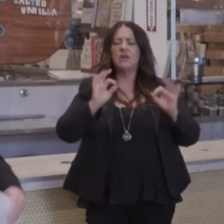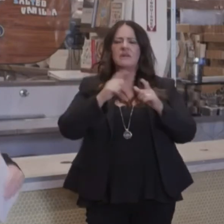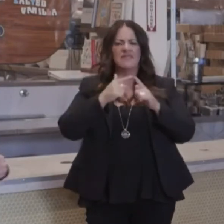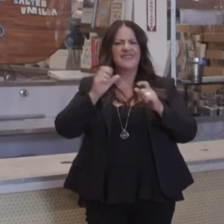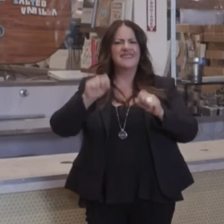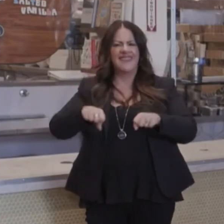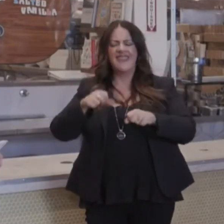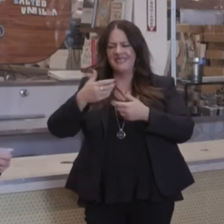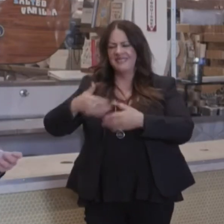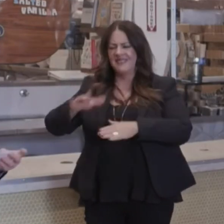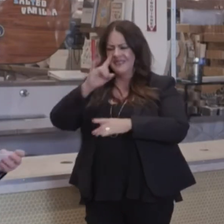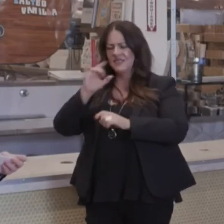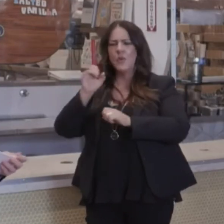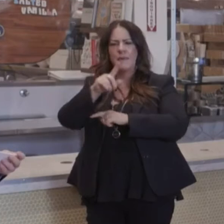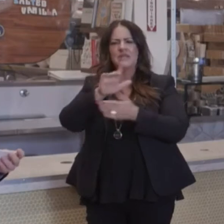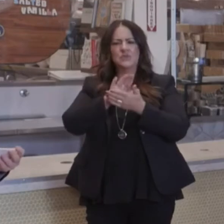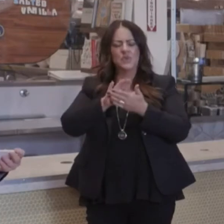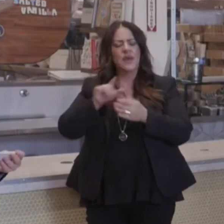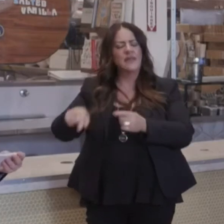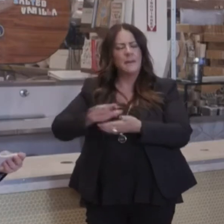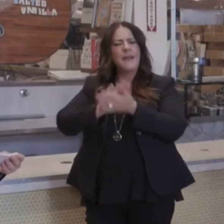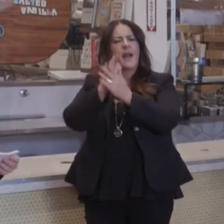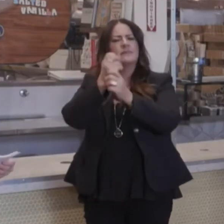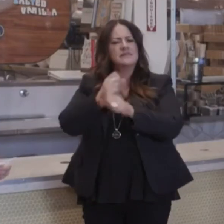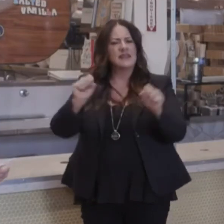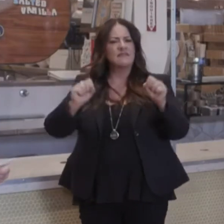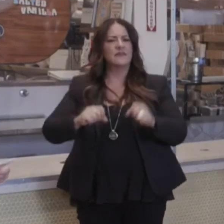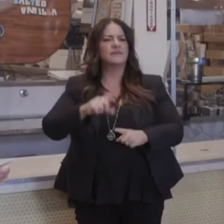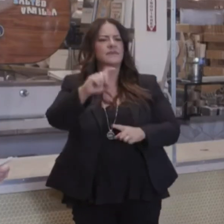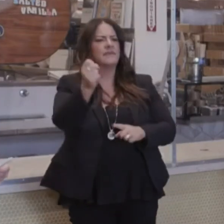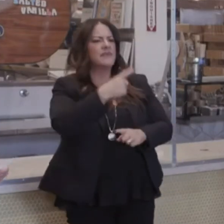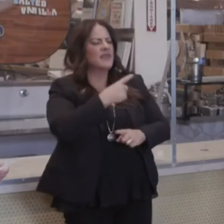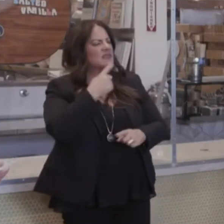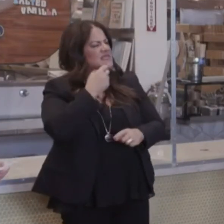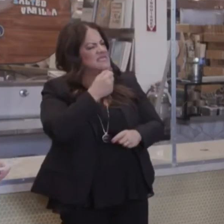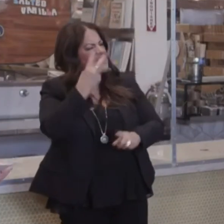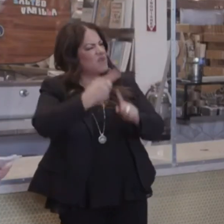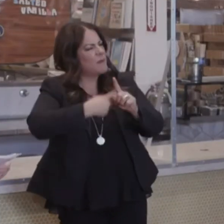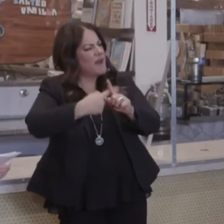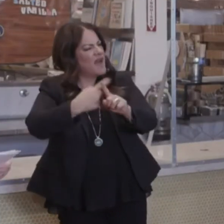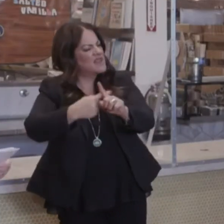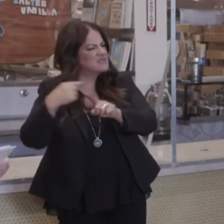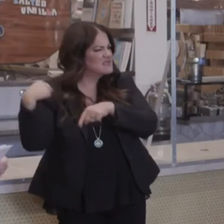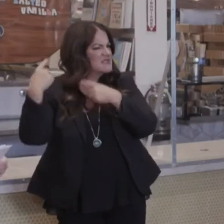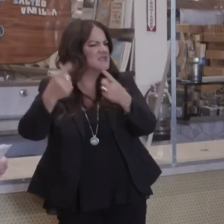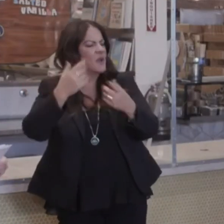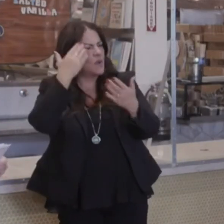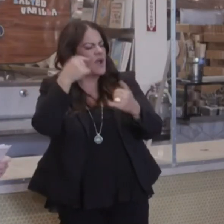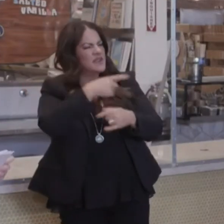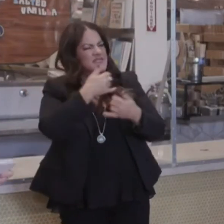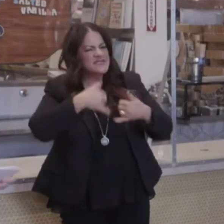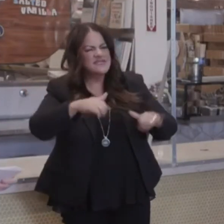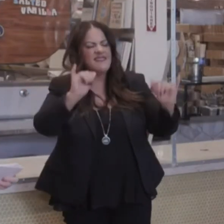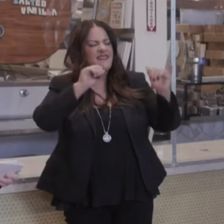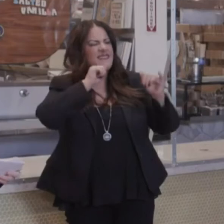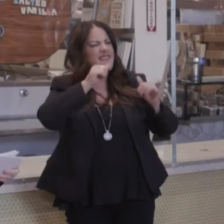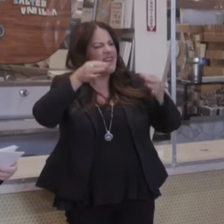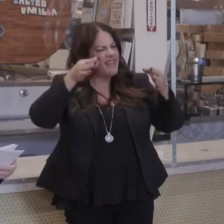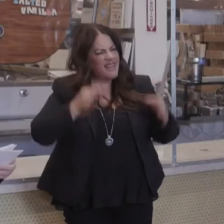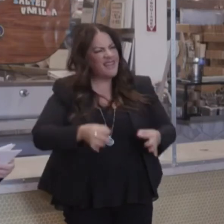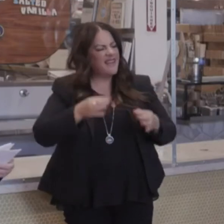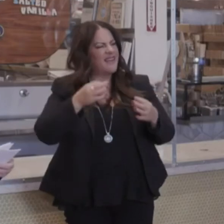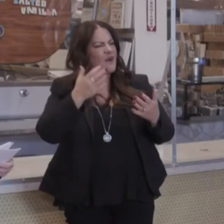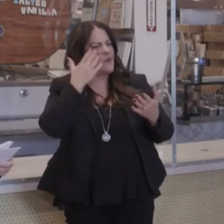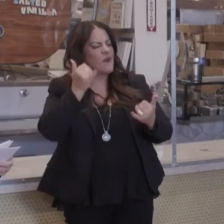back in schools very, very shortly. Well, why after those months of engagement have you still not been able to get it across the line? I'm wondering why you think